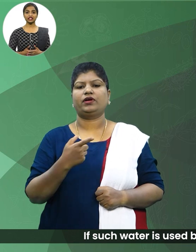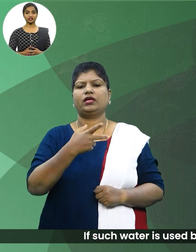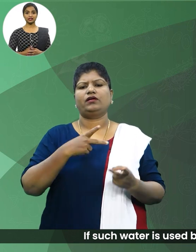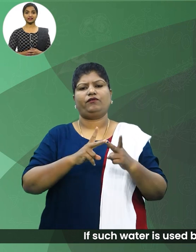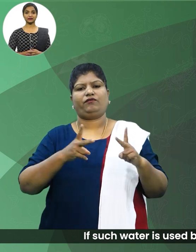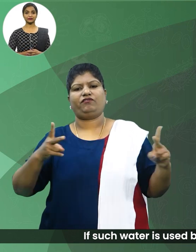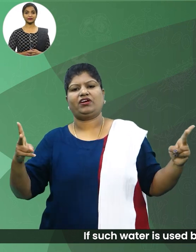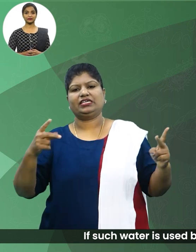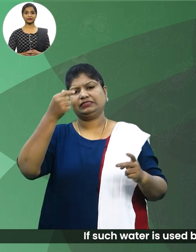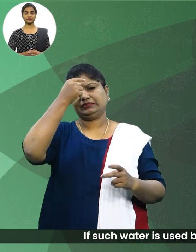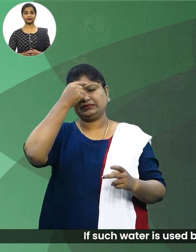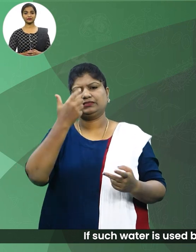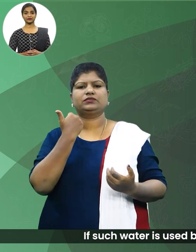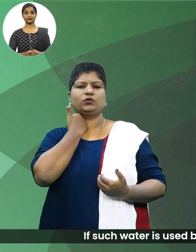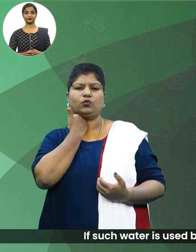infections.